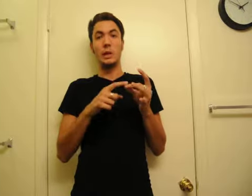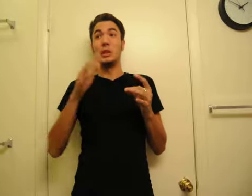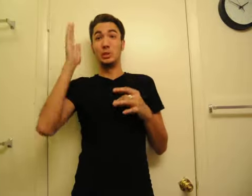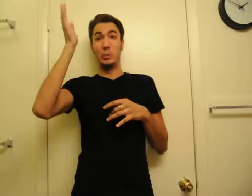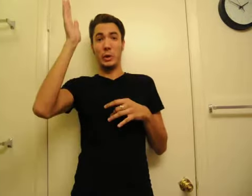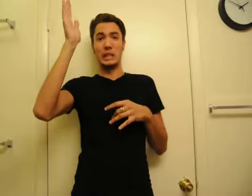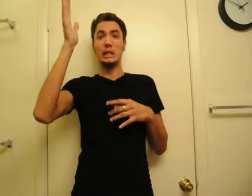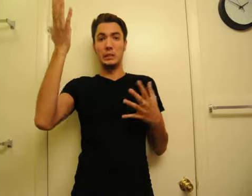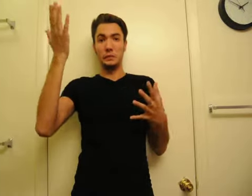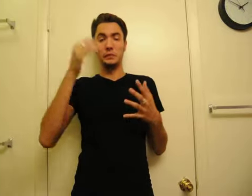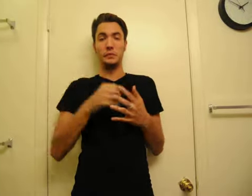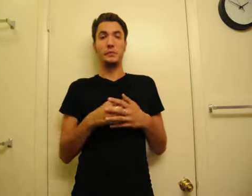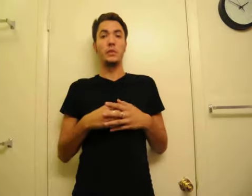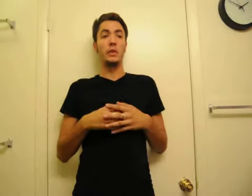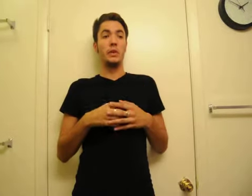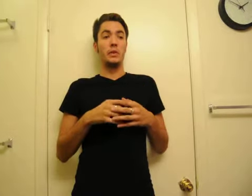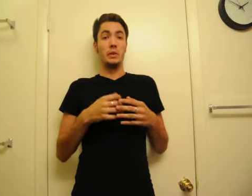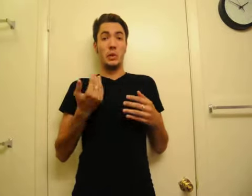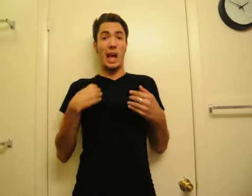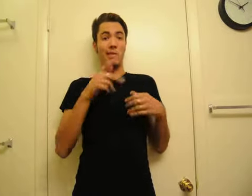So when that happens, this works in Keynote, PowerPoint,